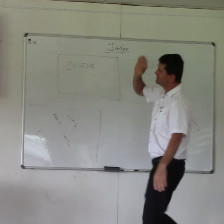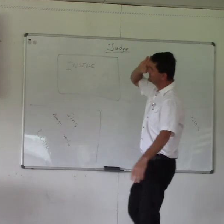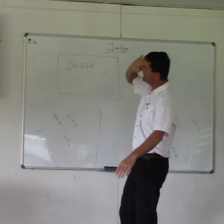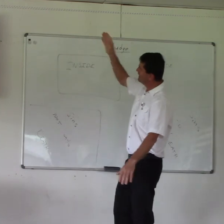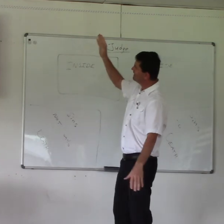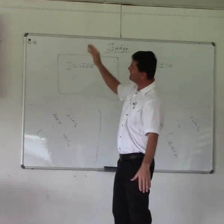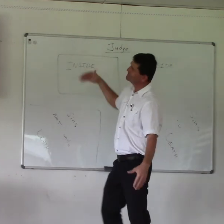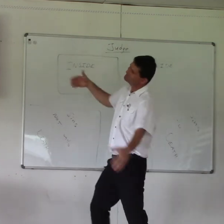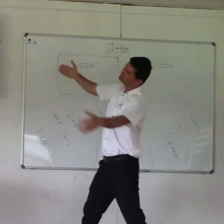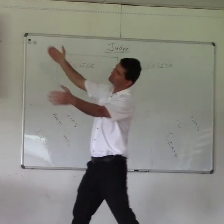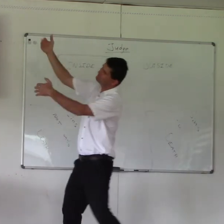Hi.